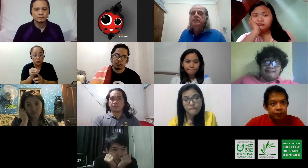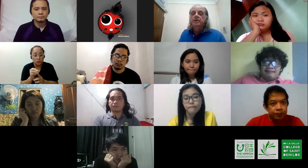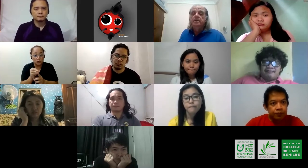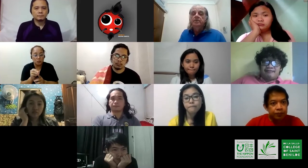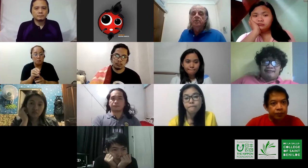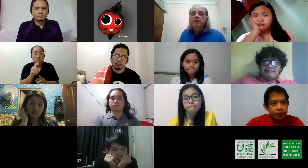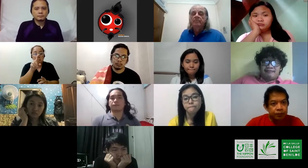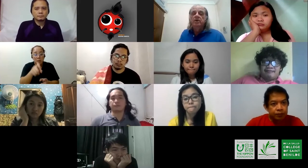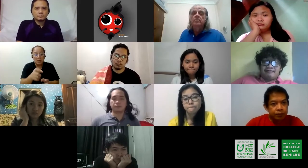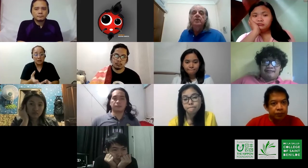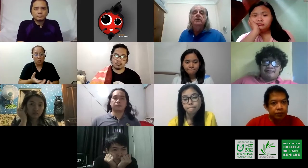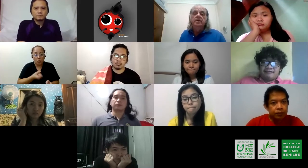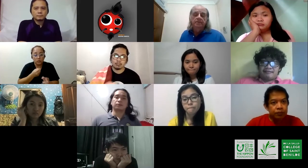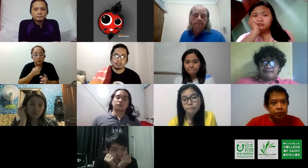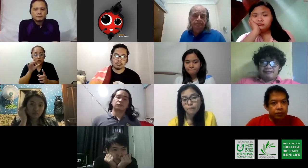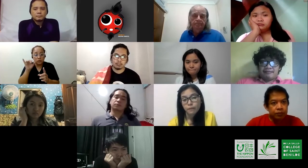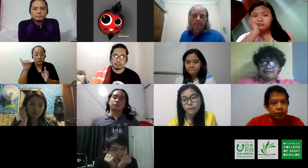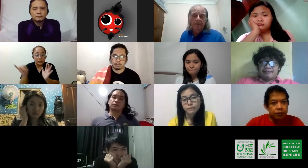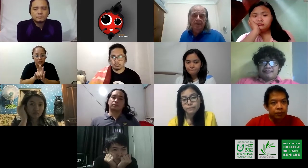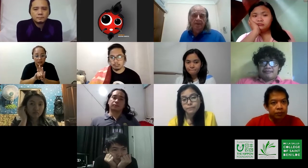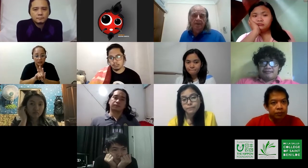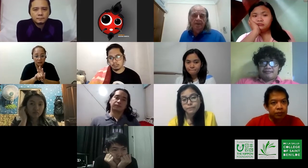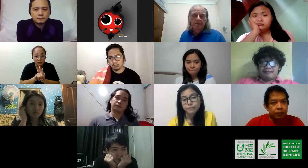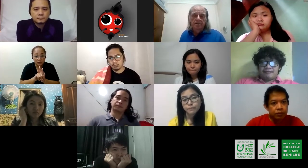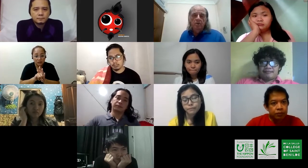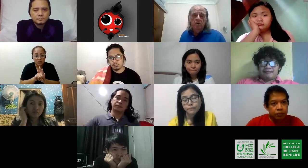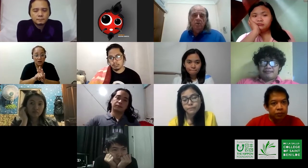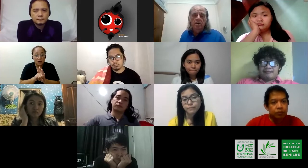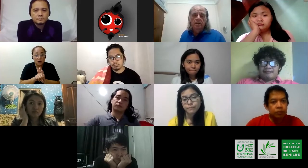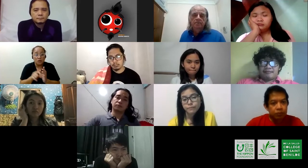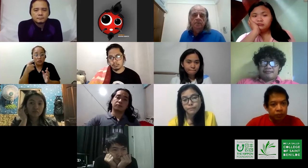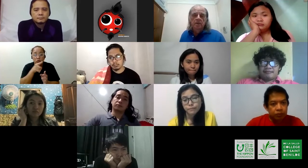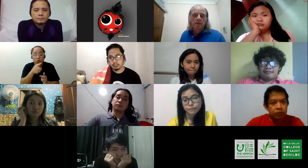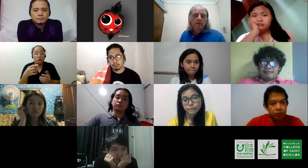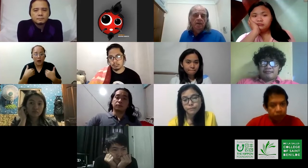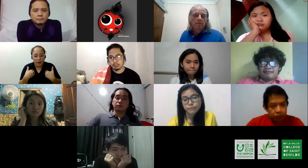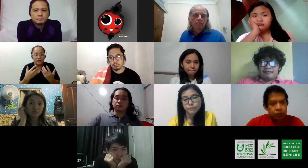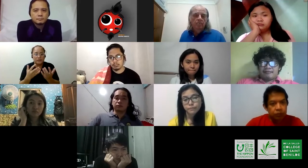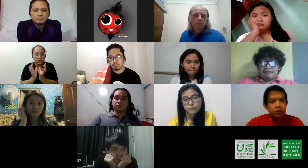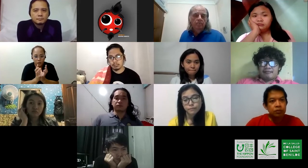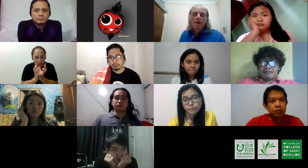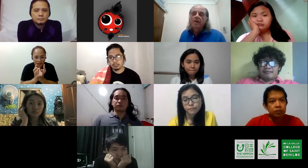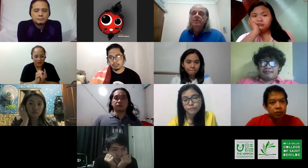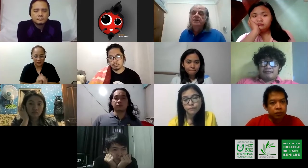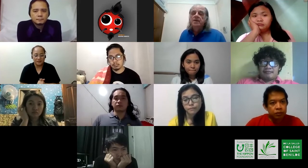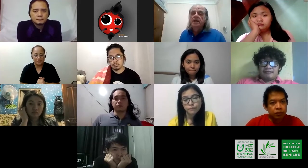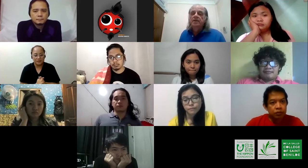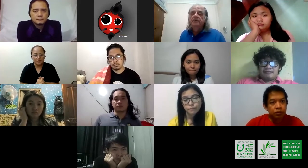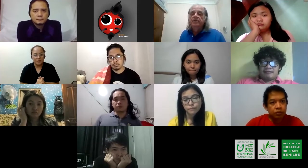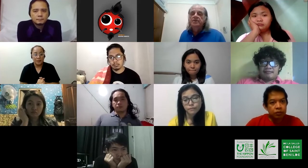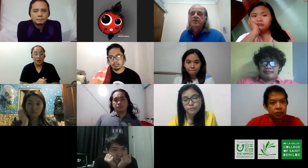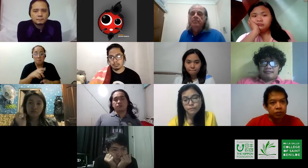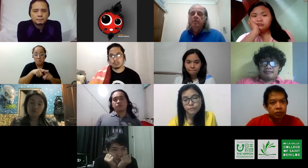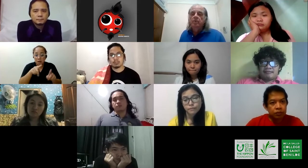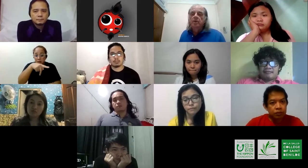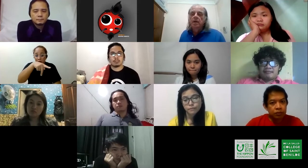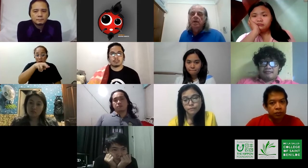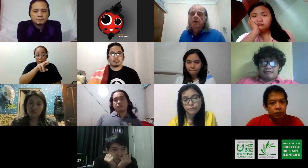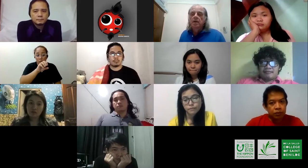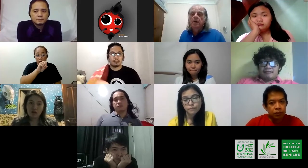identity to have a community. So on Providence Island, for example,